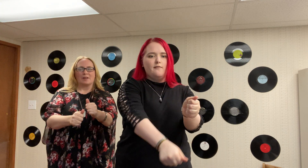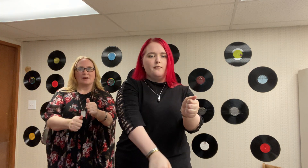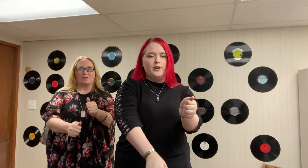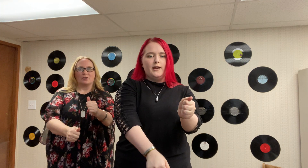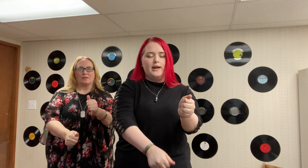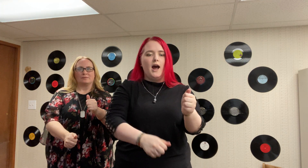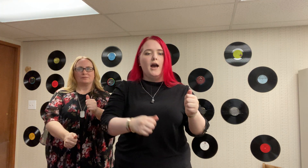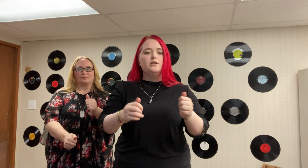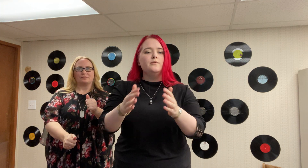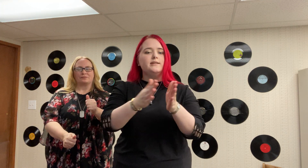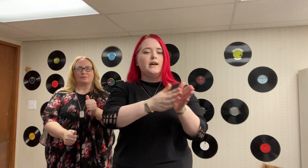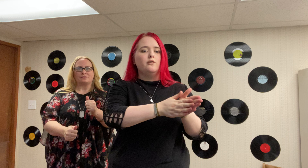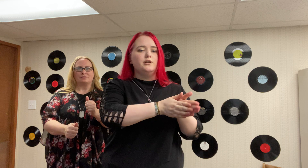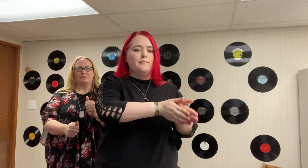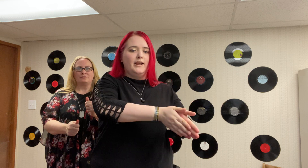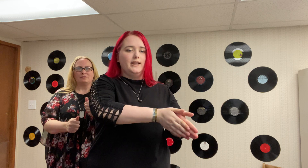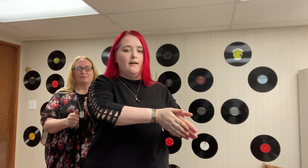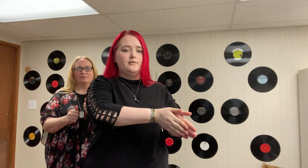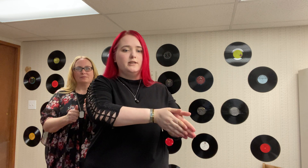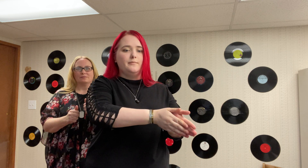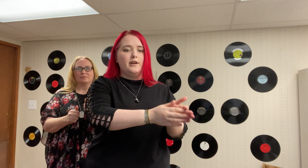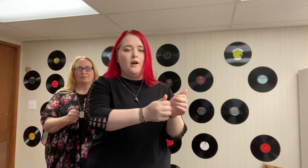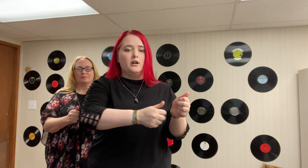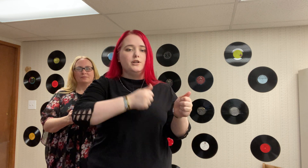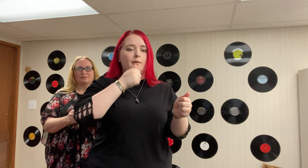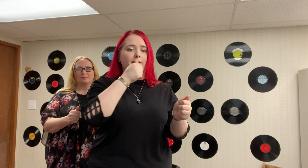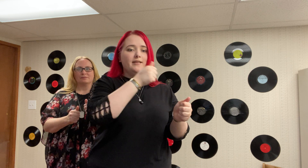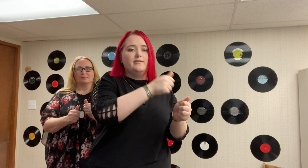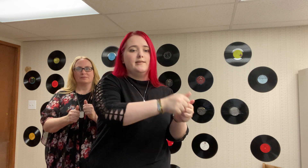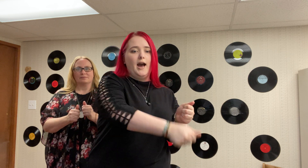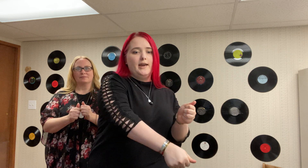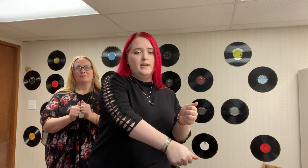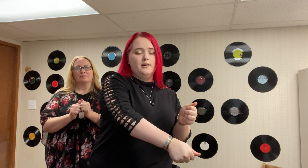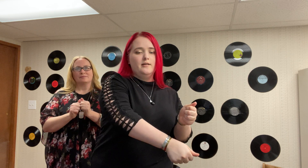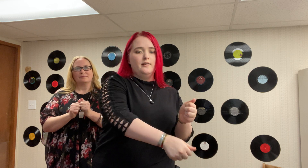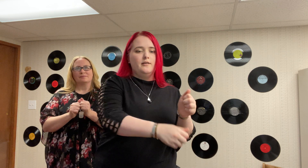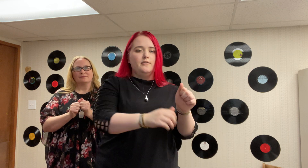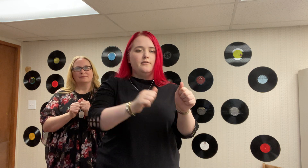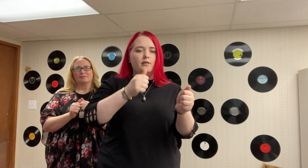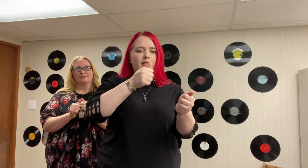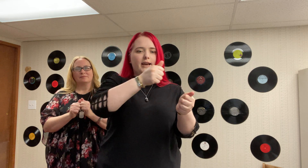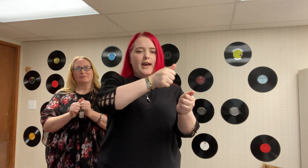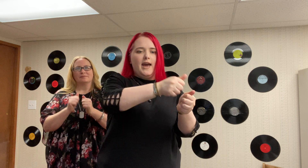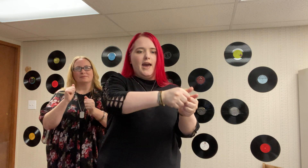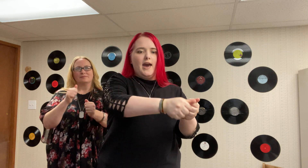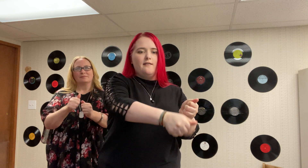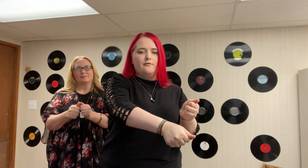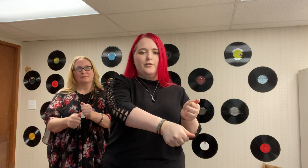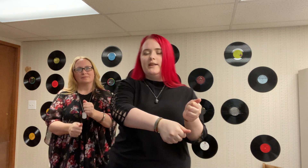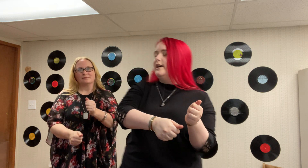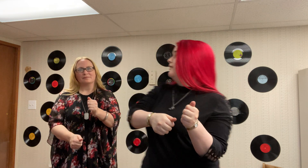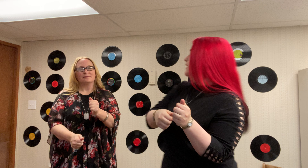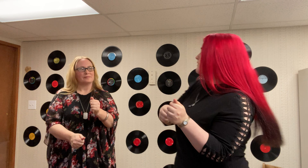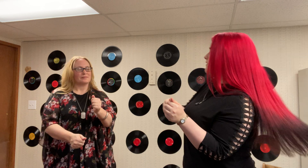every. And I do it down to my left, to my non-dominant side. So it's like every, like this.